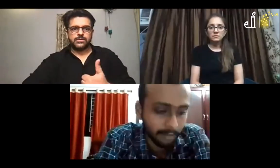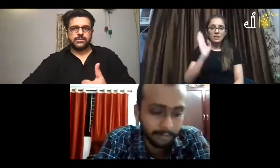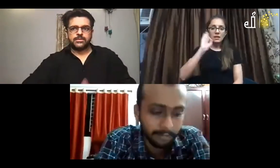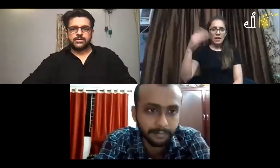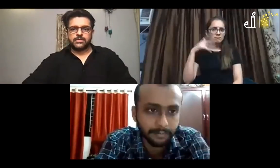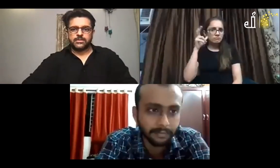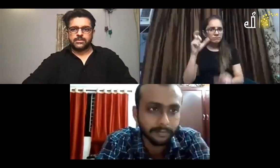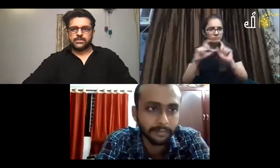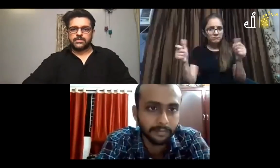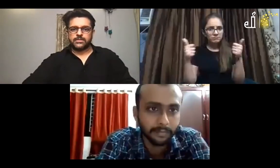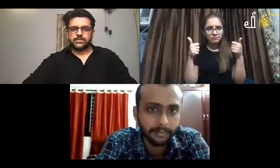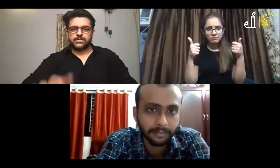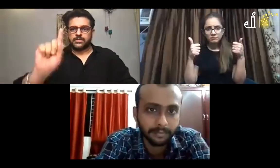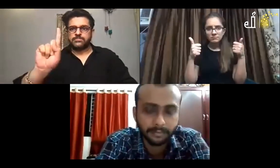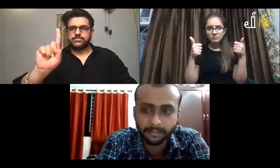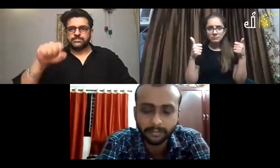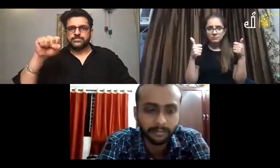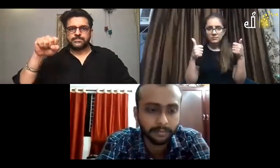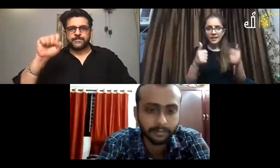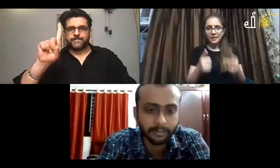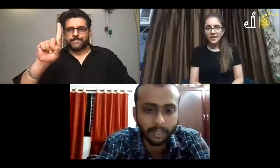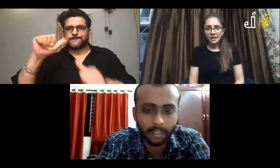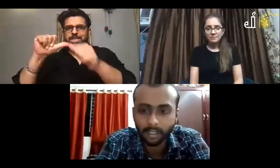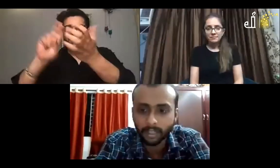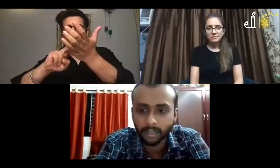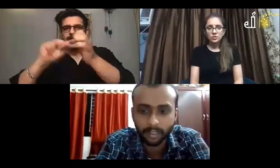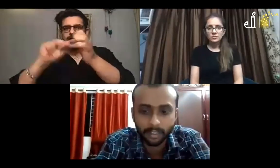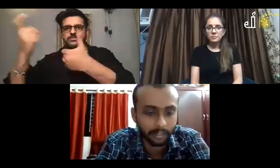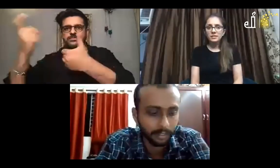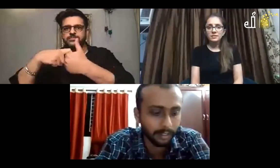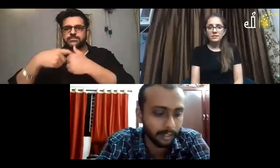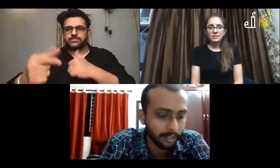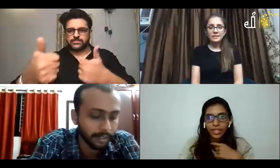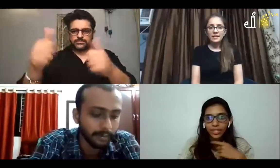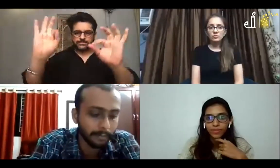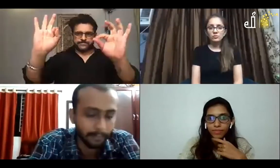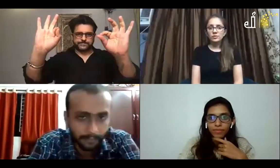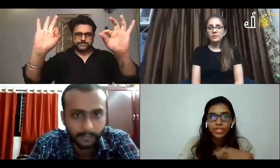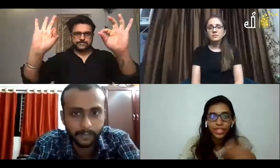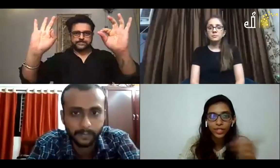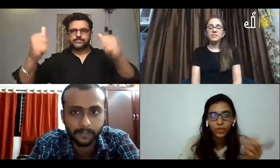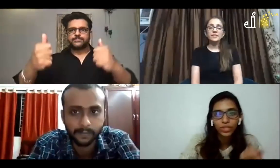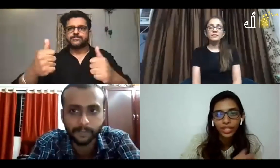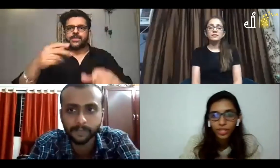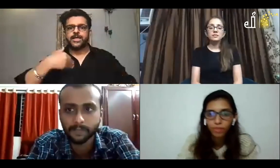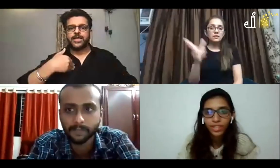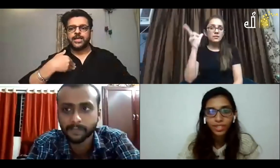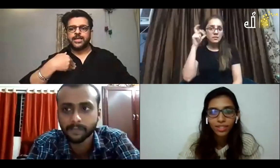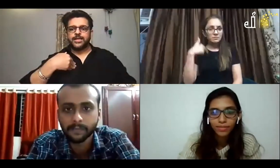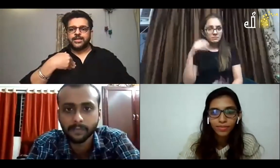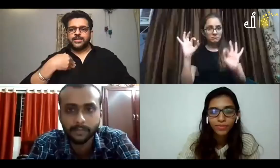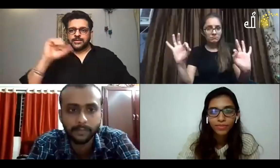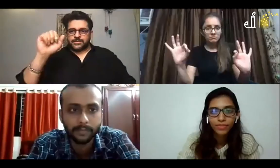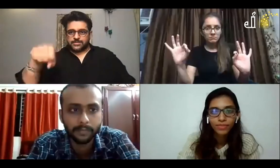audible? Yeah. Just a minute. let Anna also join in. Can you hear me?